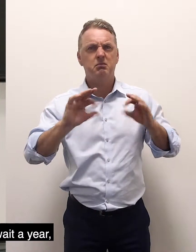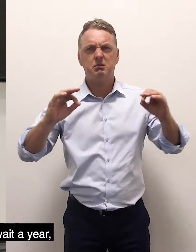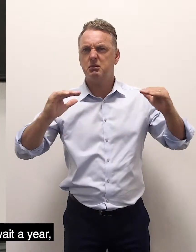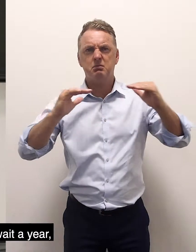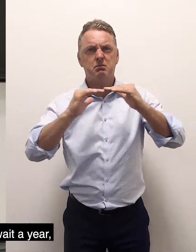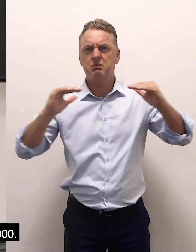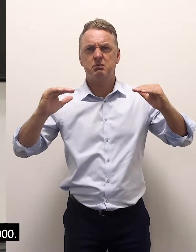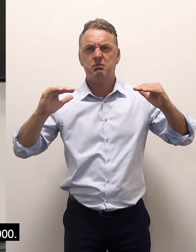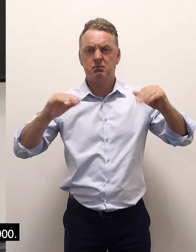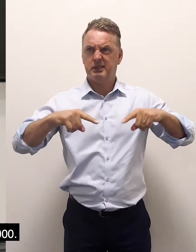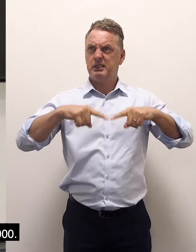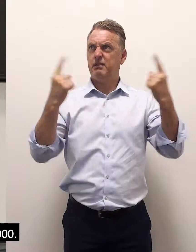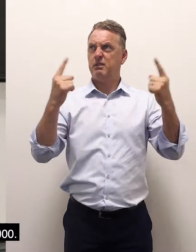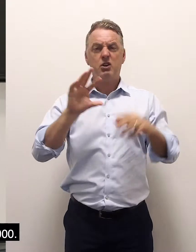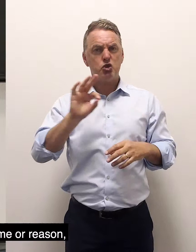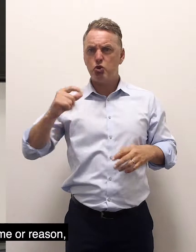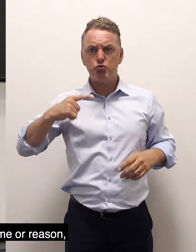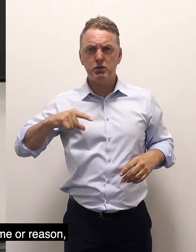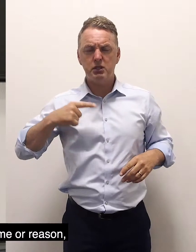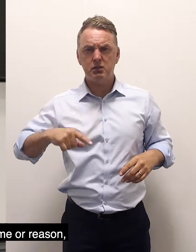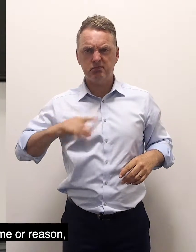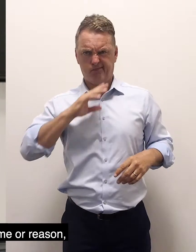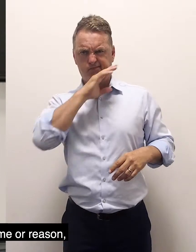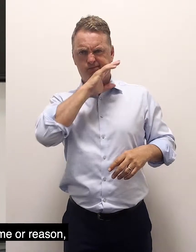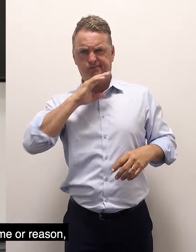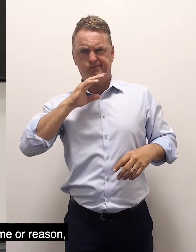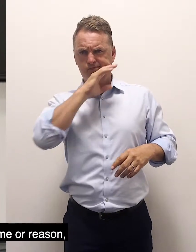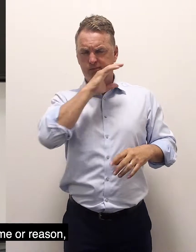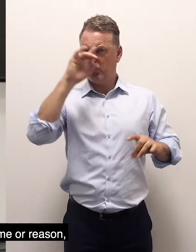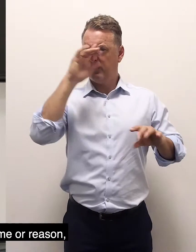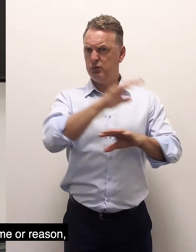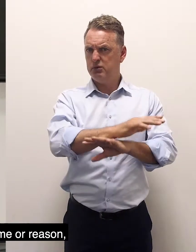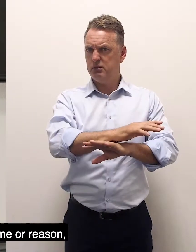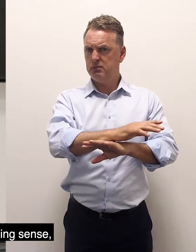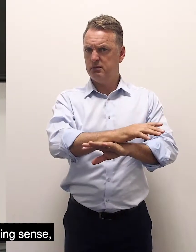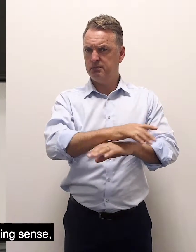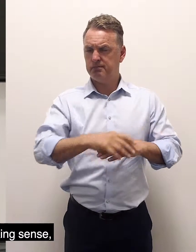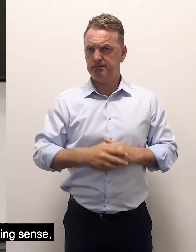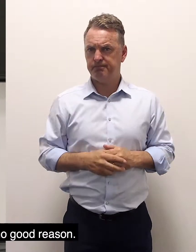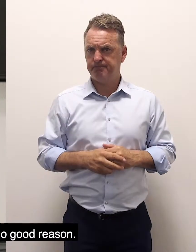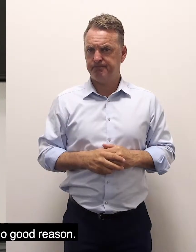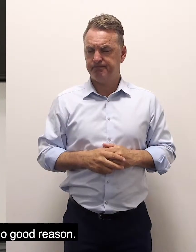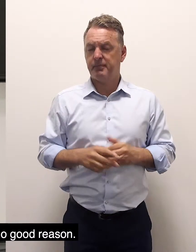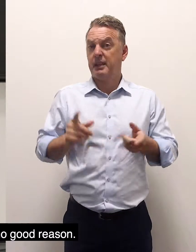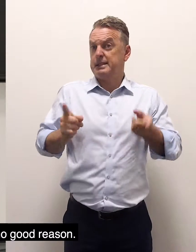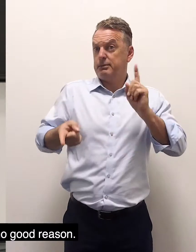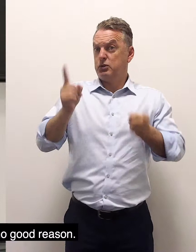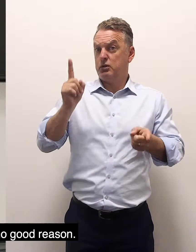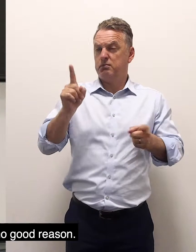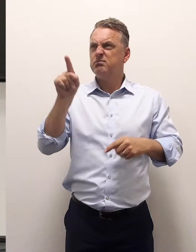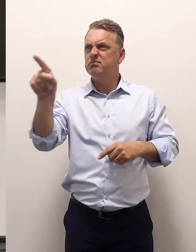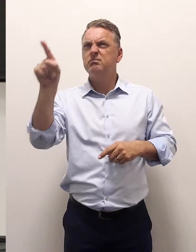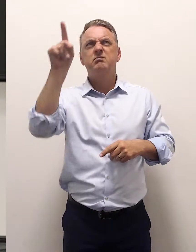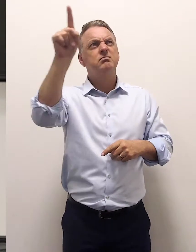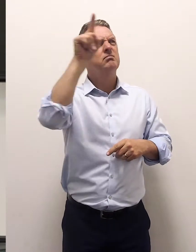wait a year, but get $25,000. So there was no rhyme or reason. It was just not making sense. They're all different for no good